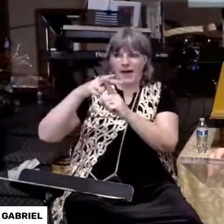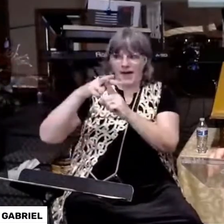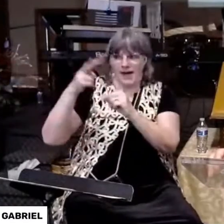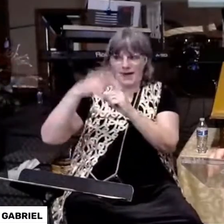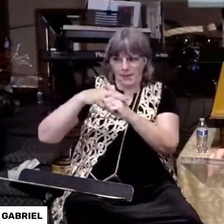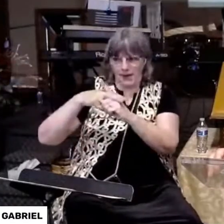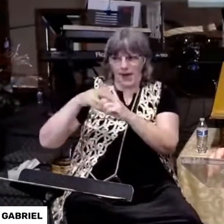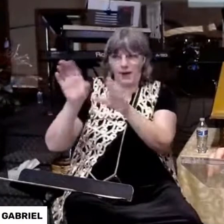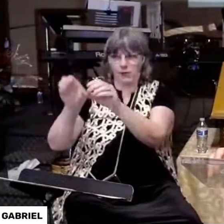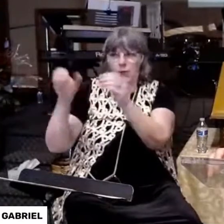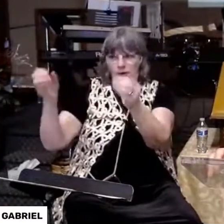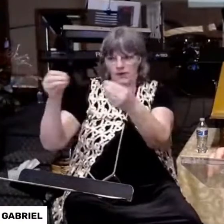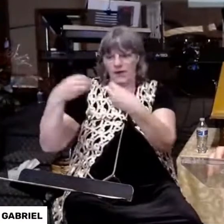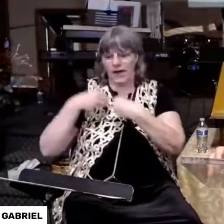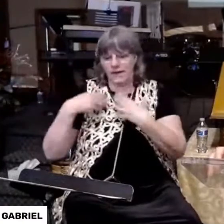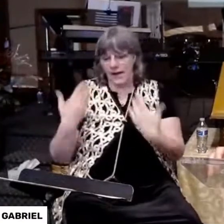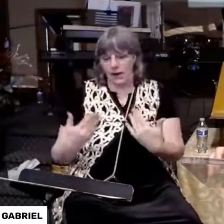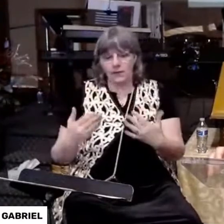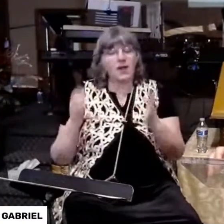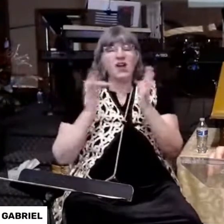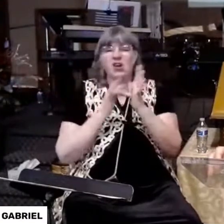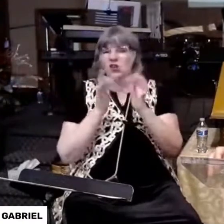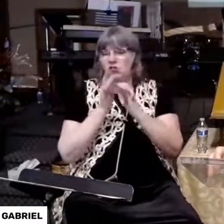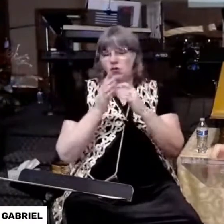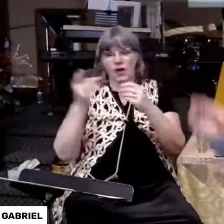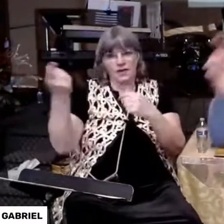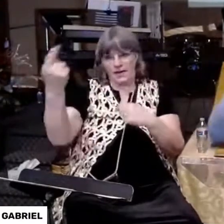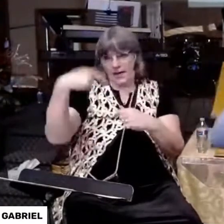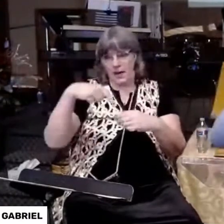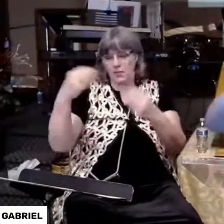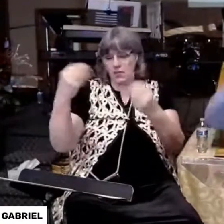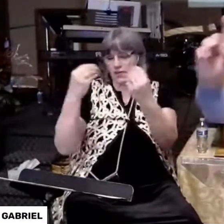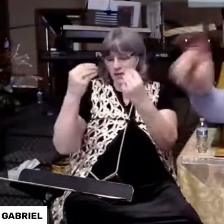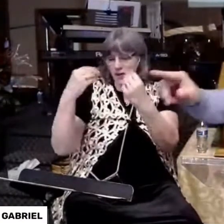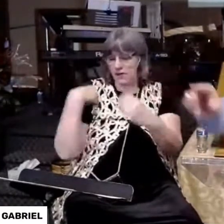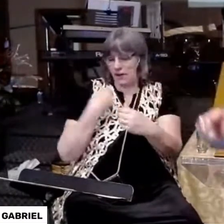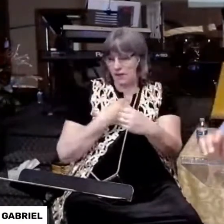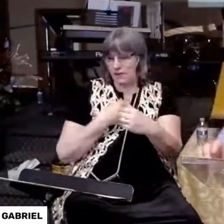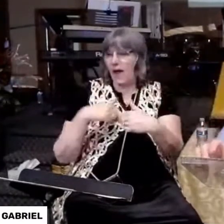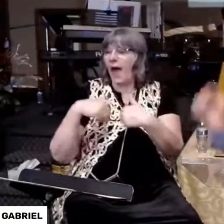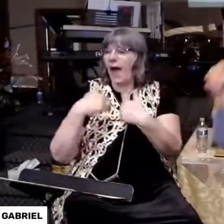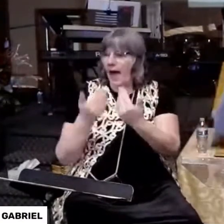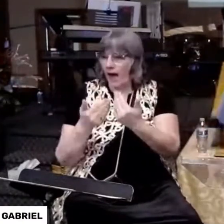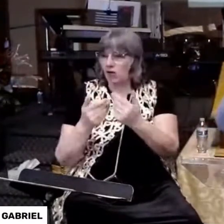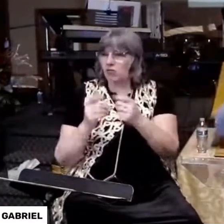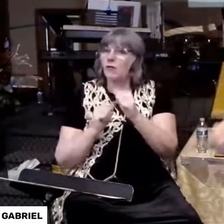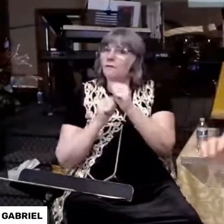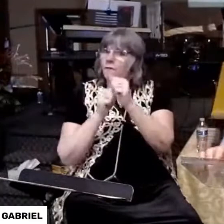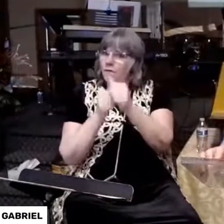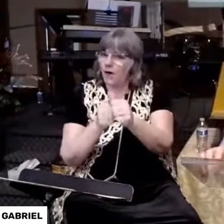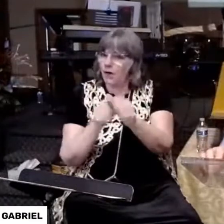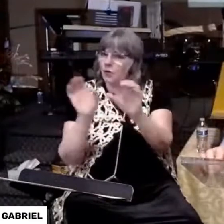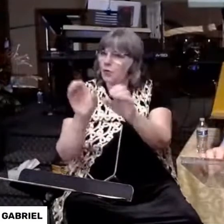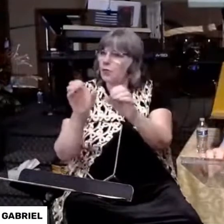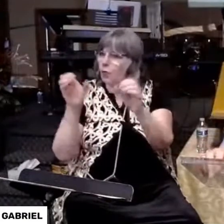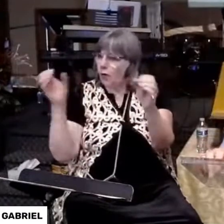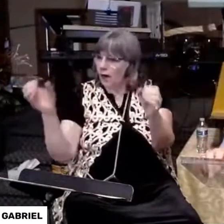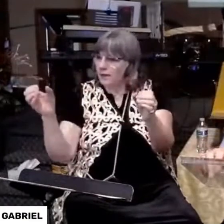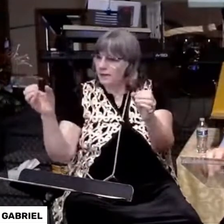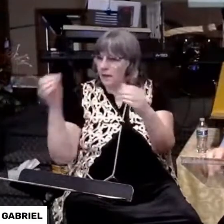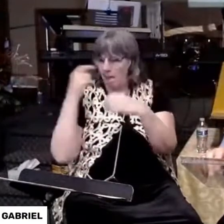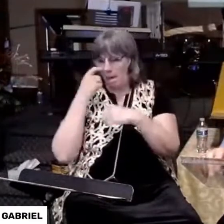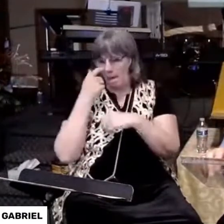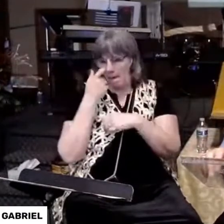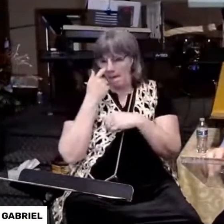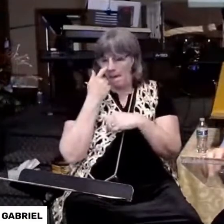When Yeshua was on earth, he came to teach us the proper application of the Torah of Mount Horeb in his own generation, which